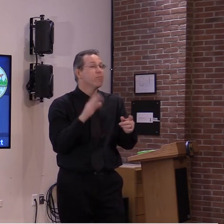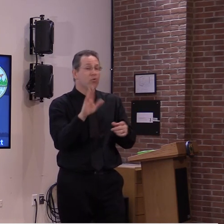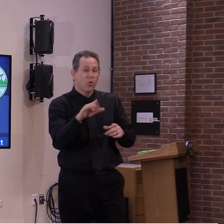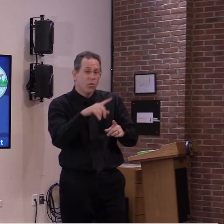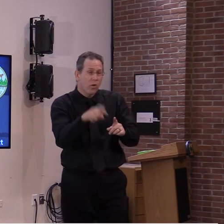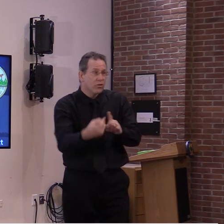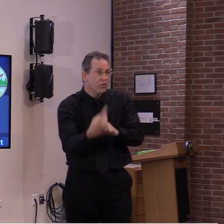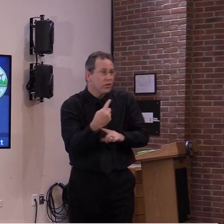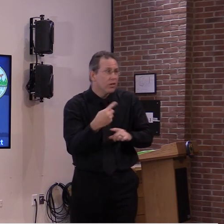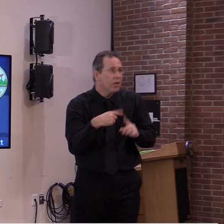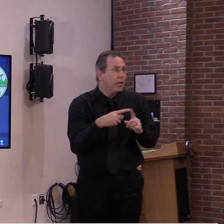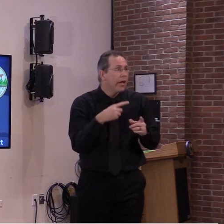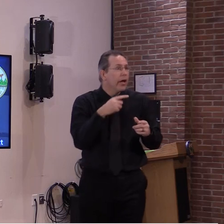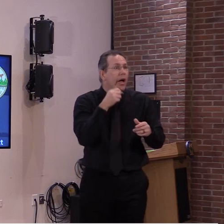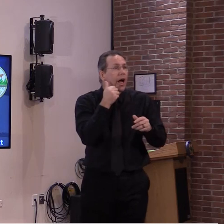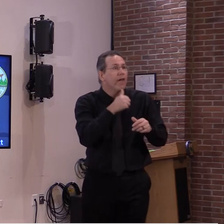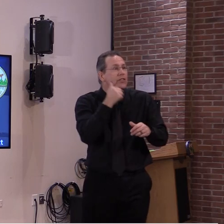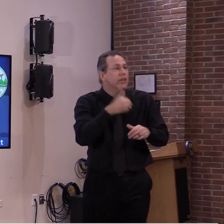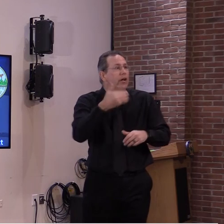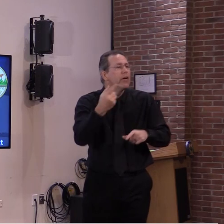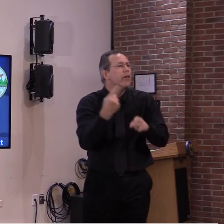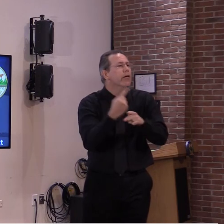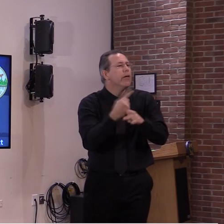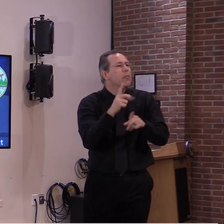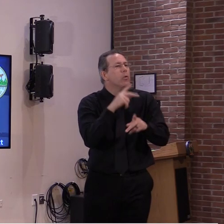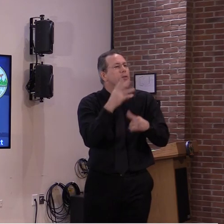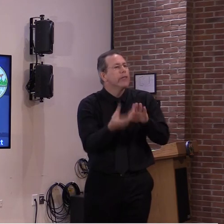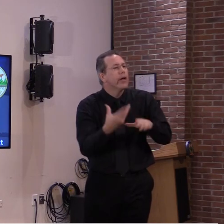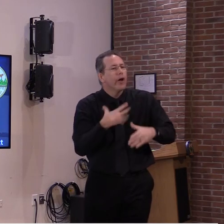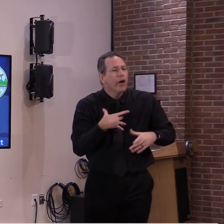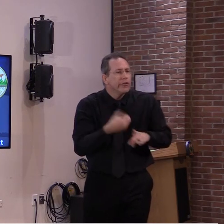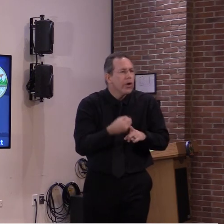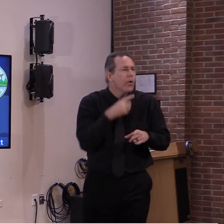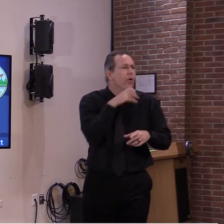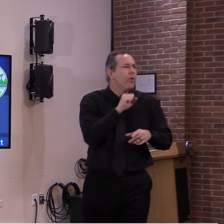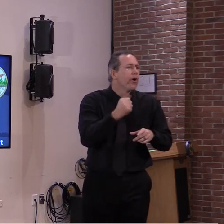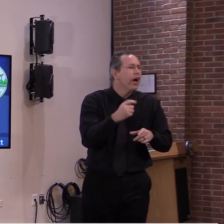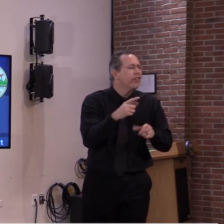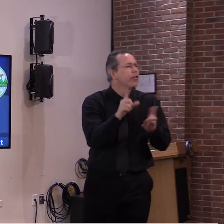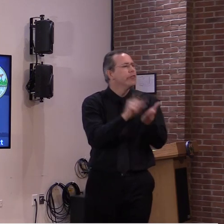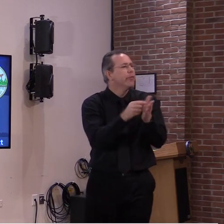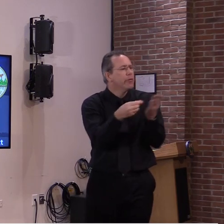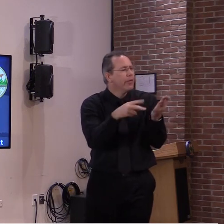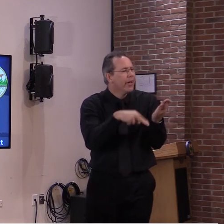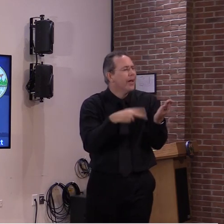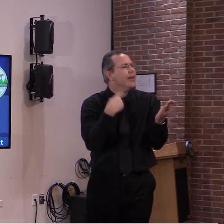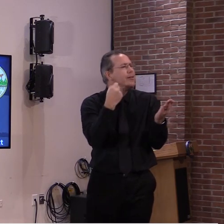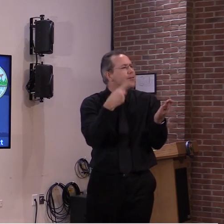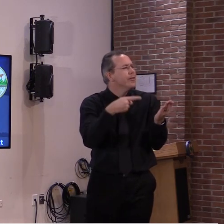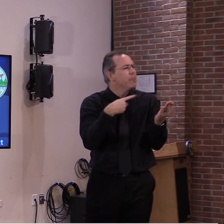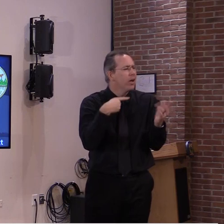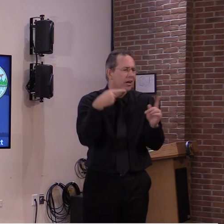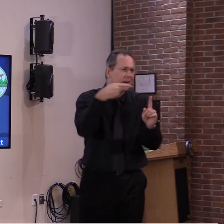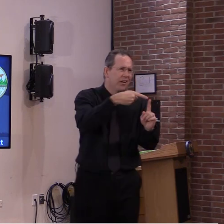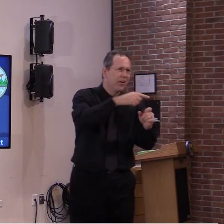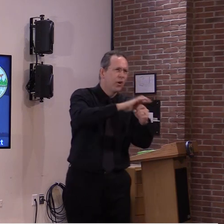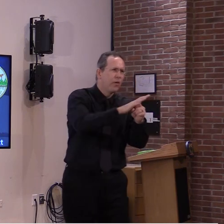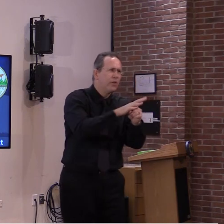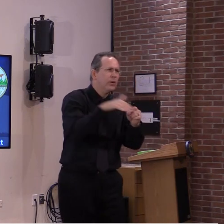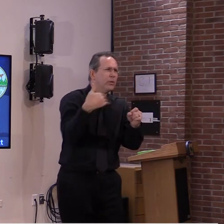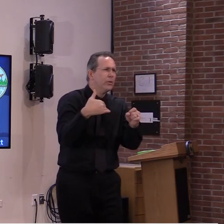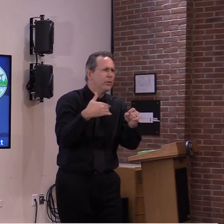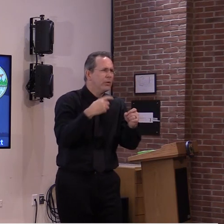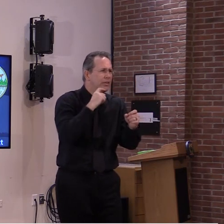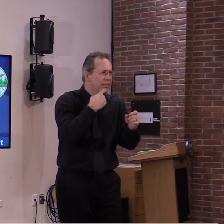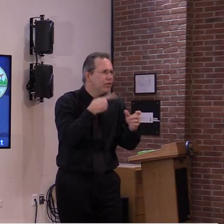I understand that, but not from the pandemic, not from this virus. And that's what it gets sent to me on a daily